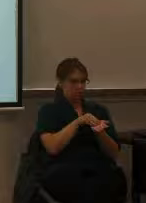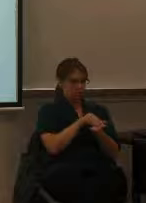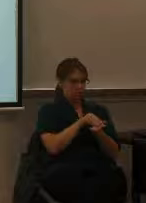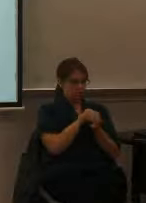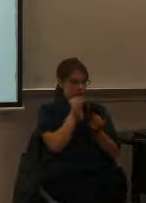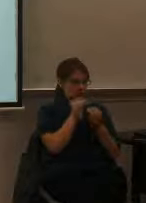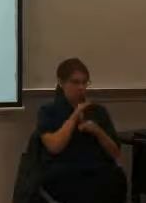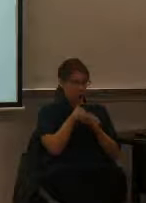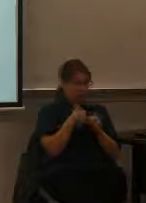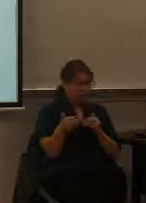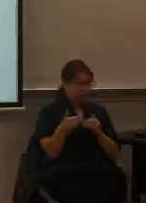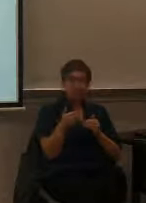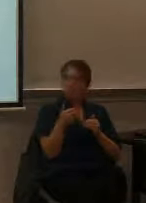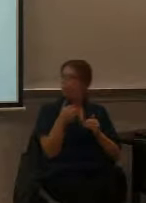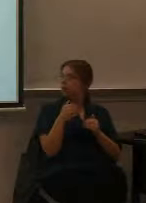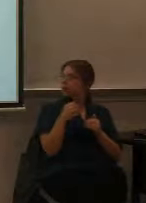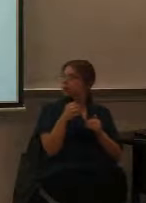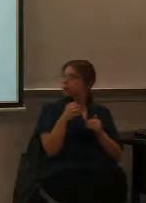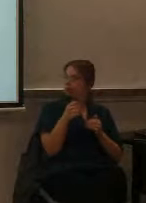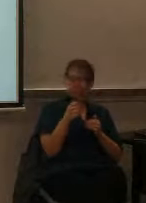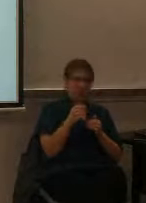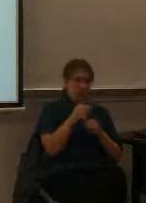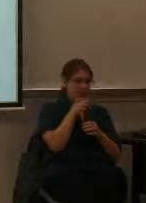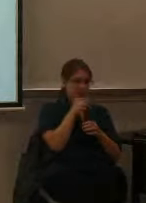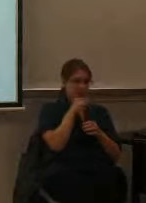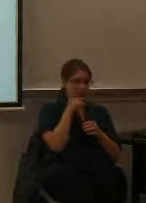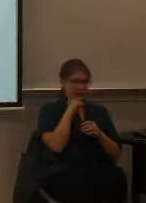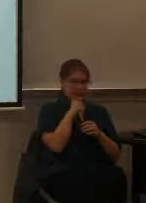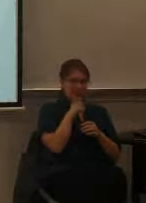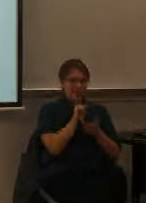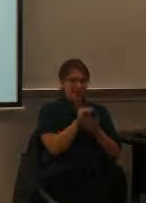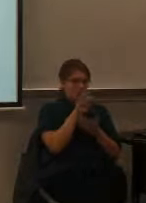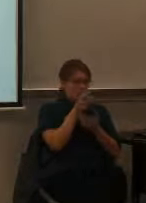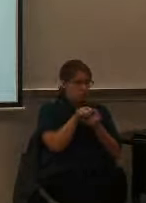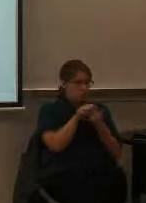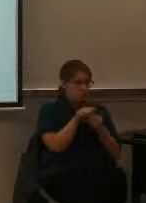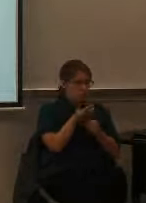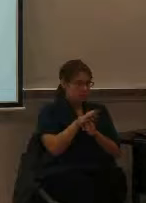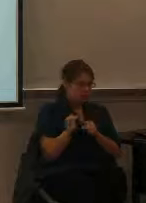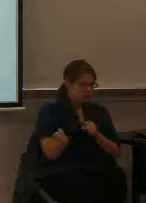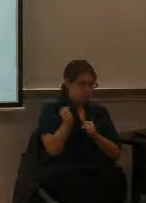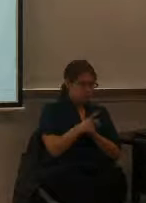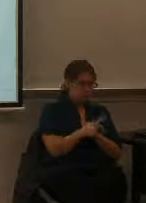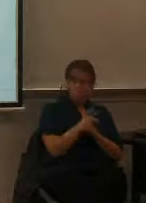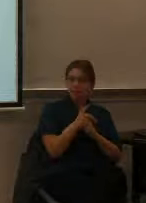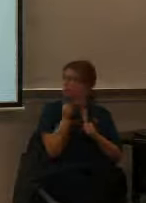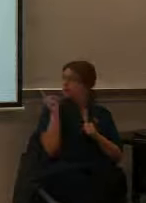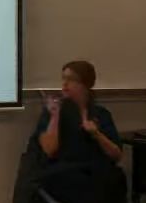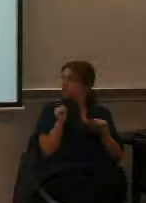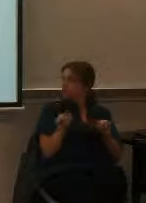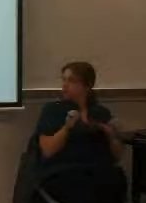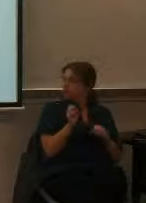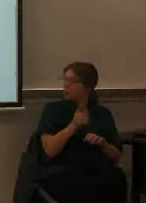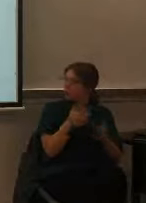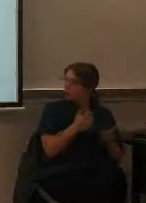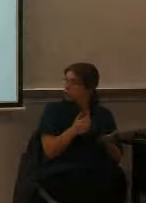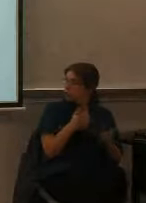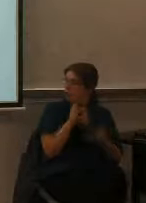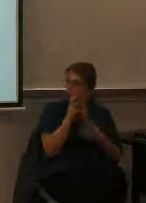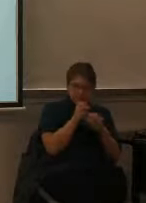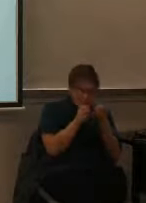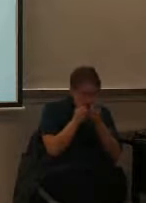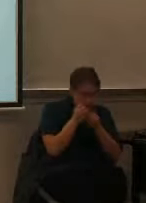the whole thing off. And the grazing pressure goes back. So these organisms and the snails can do okay here and